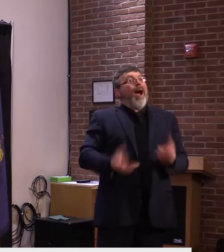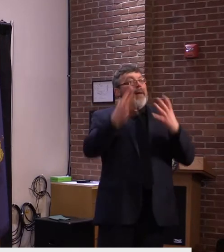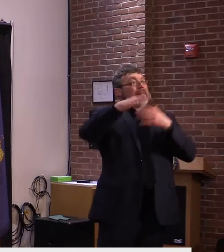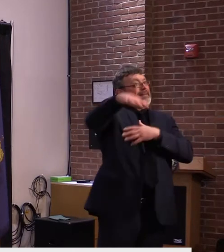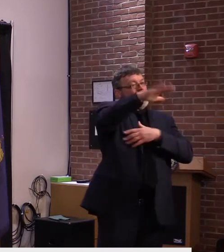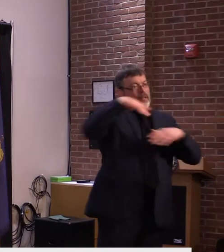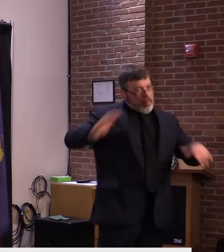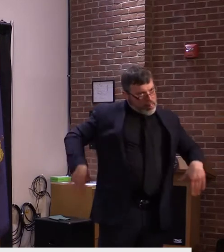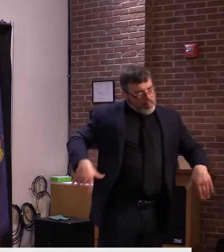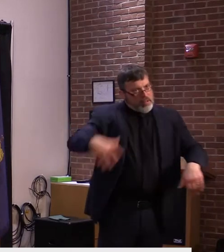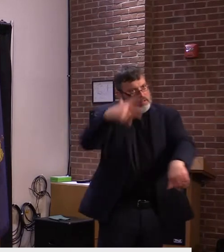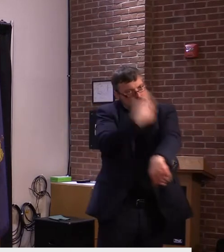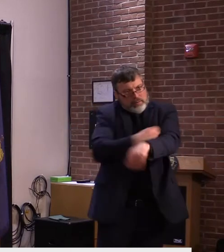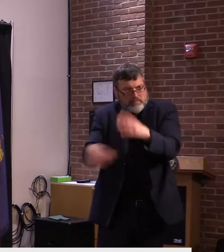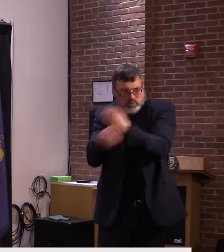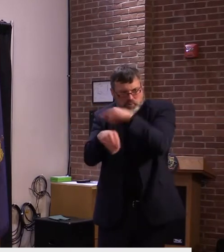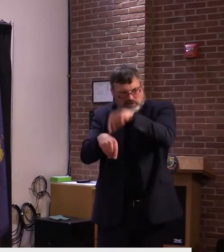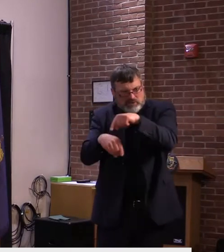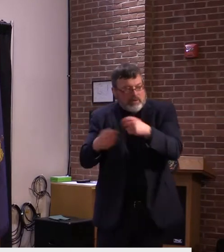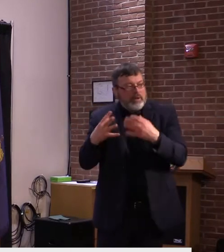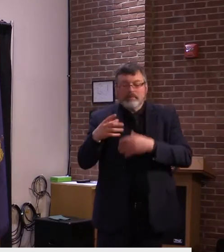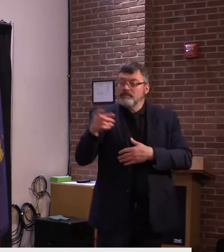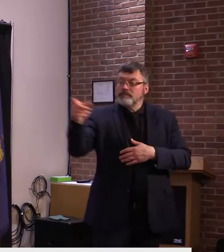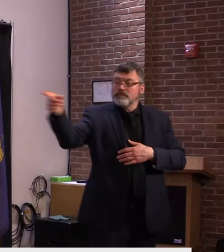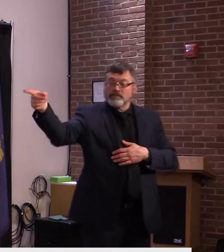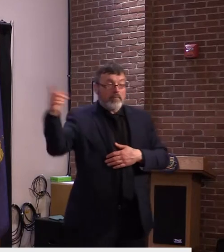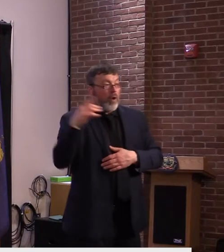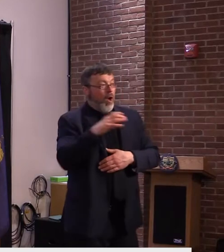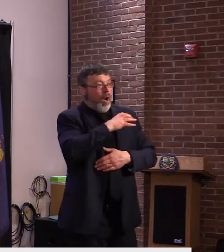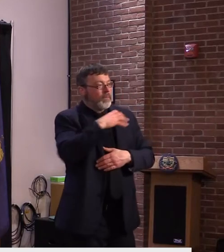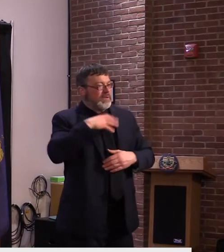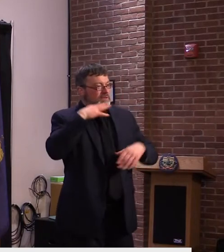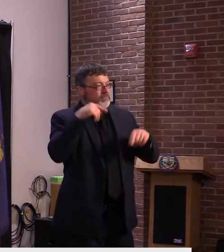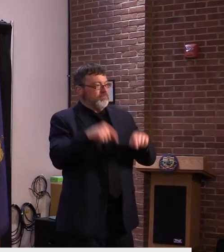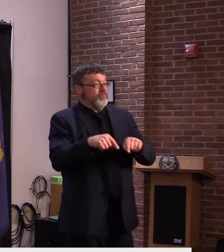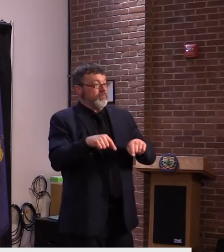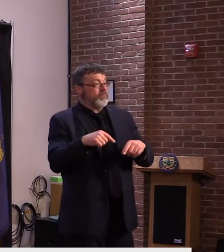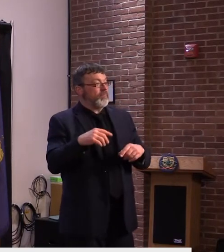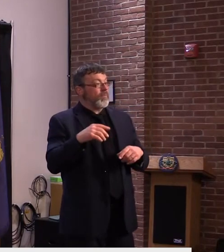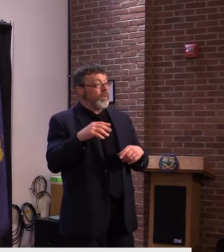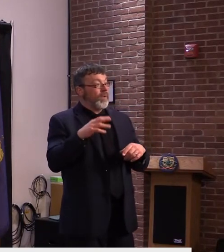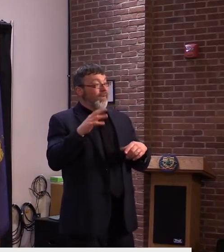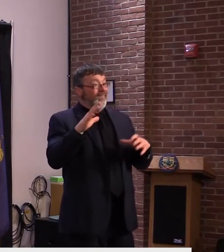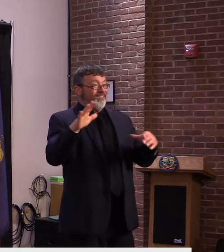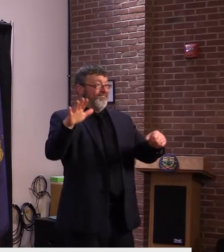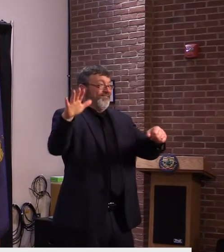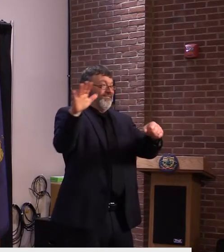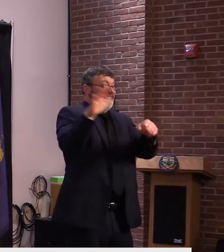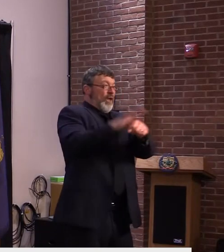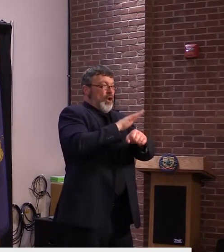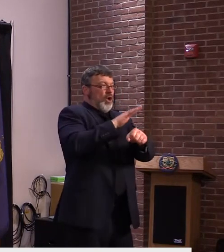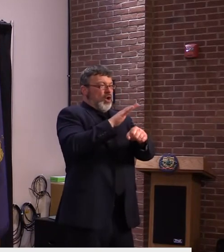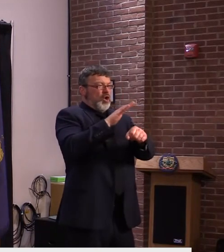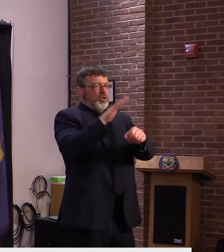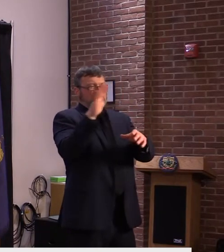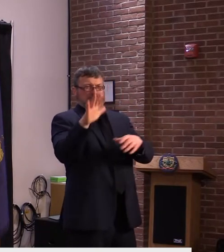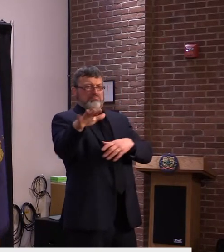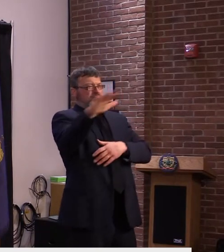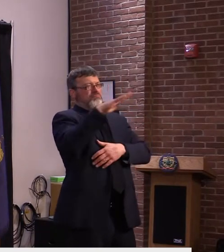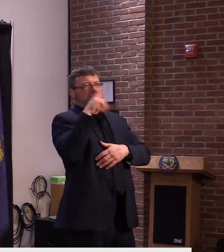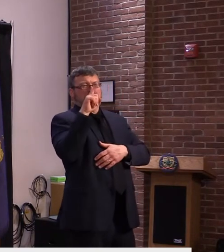Yeah, so Lisa, we know that there are about 440,000 people that are fully vaccinated in Vermont, give or take, and just